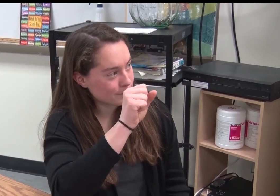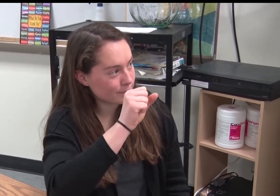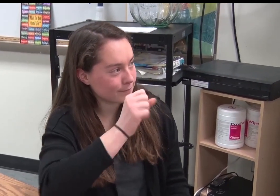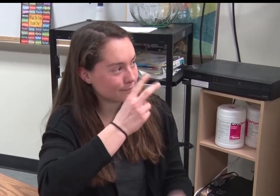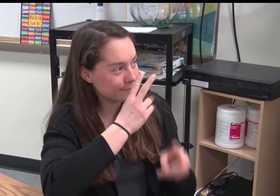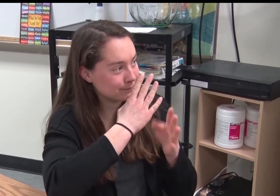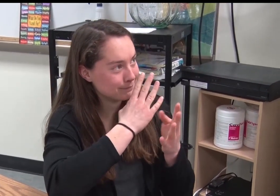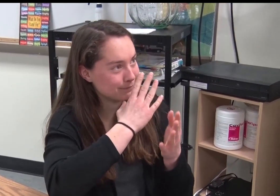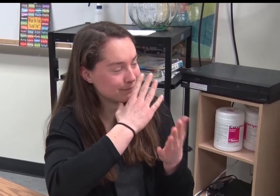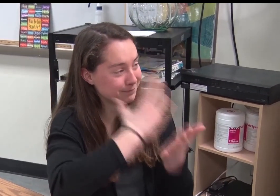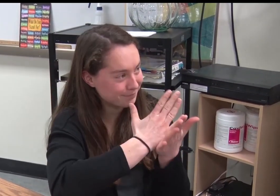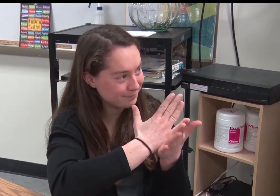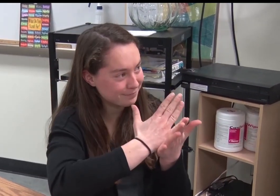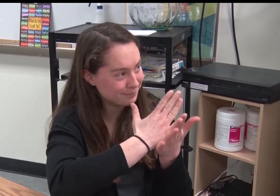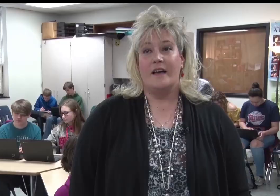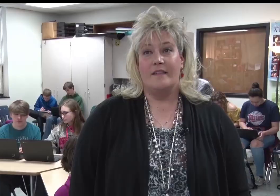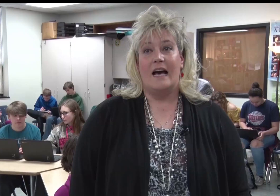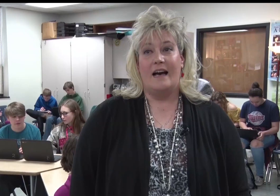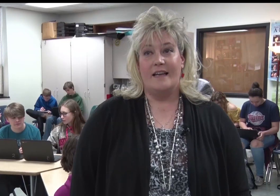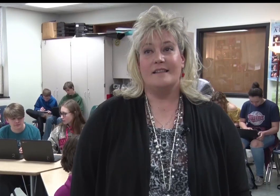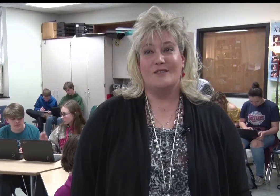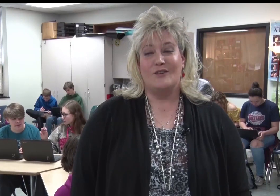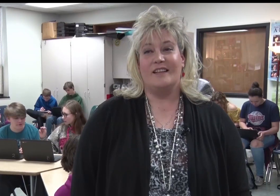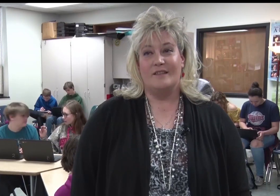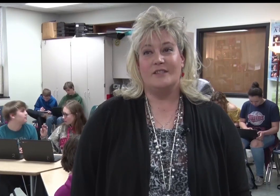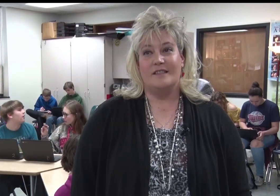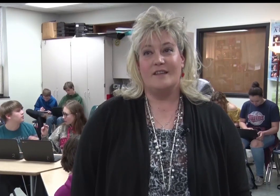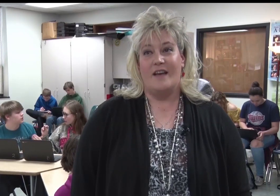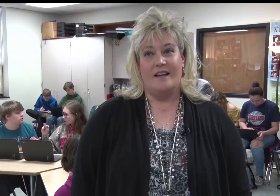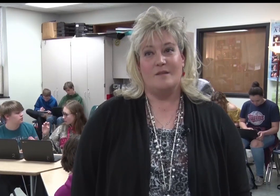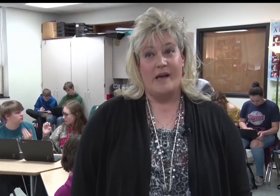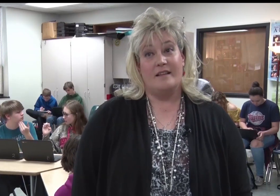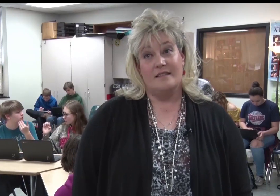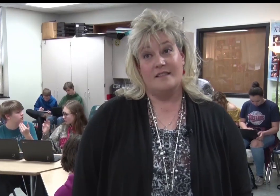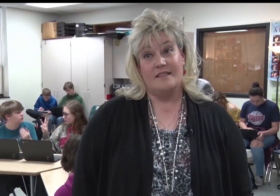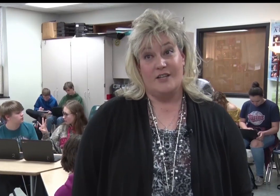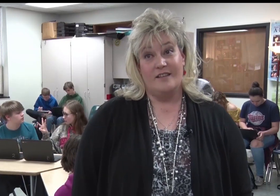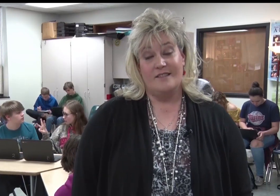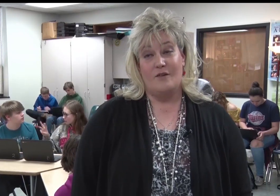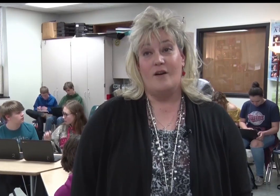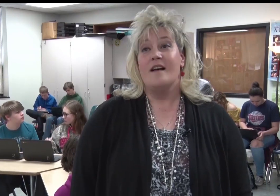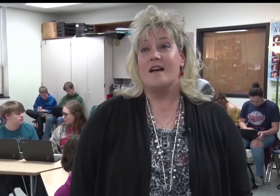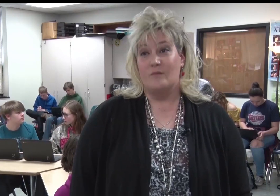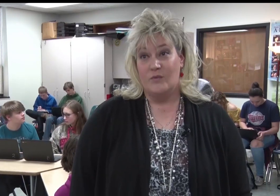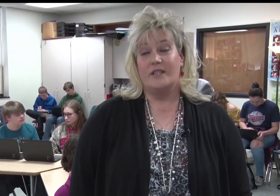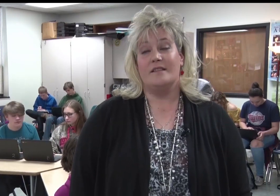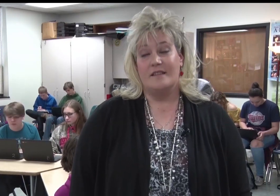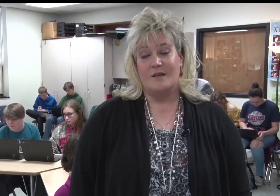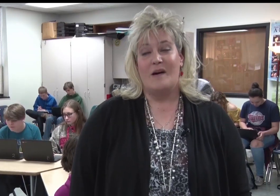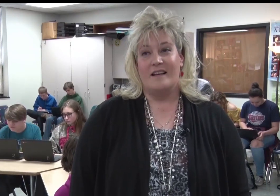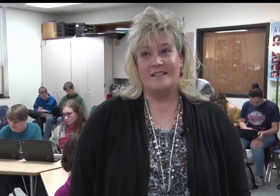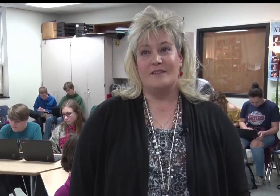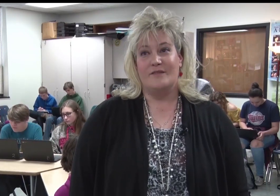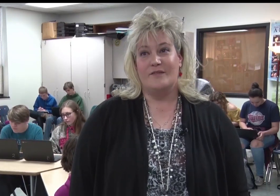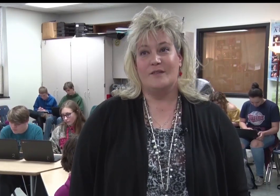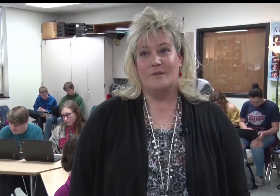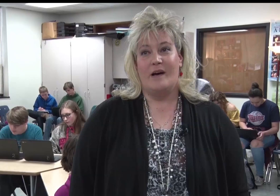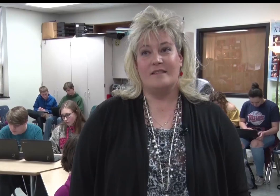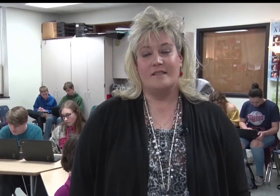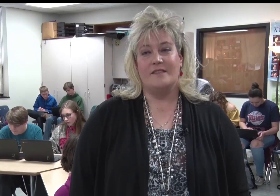in their grades. This year I've had the highest grade levels that I've had in the past six years, so I'm really seeing a positive, positive